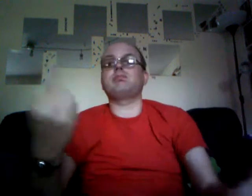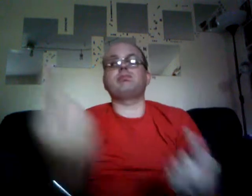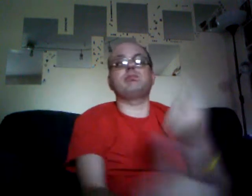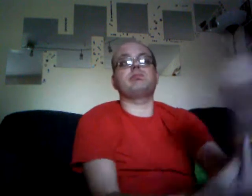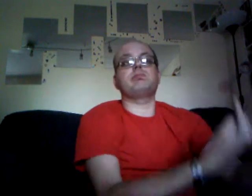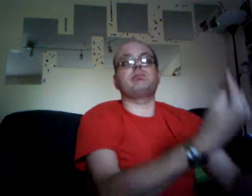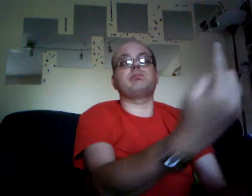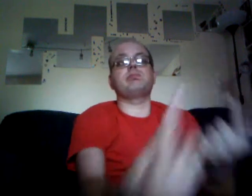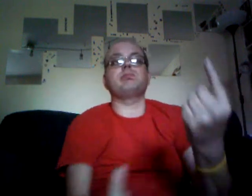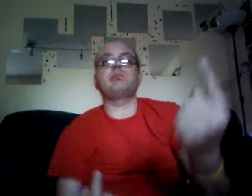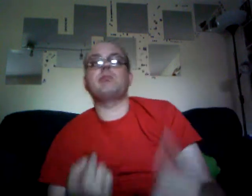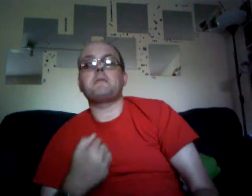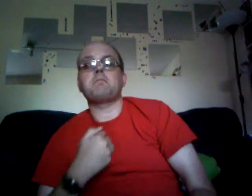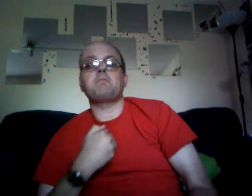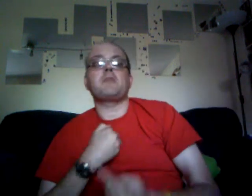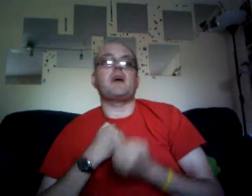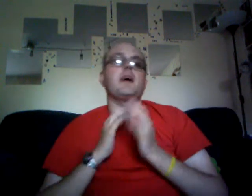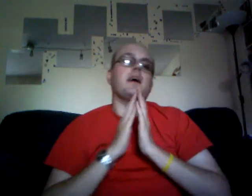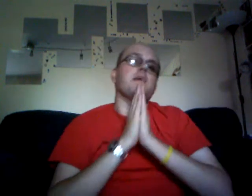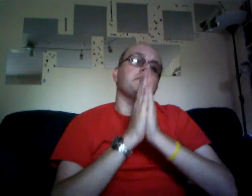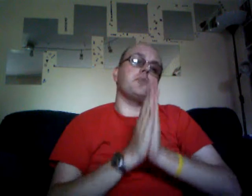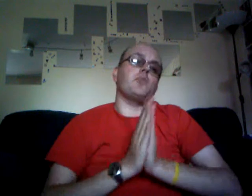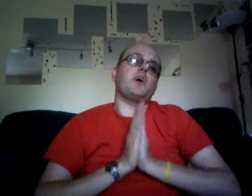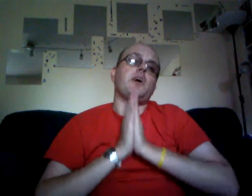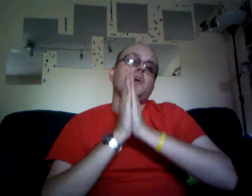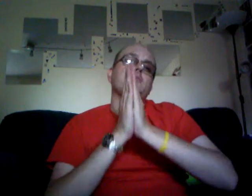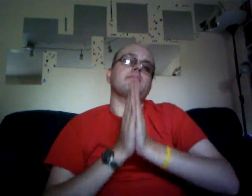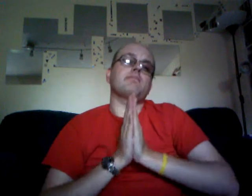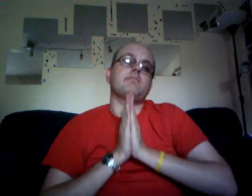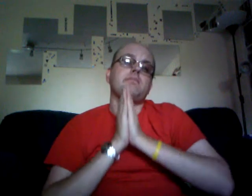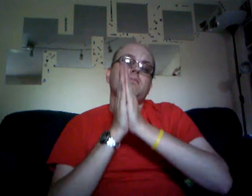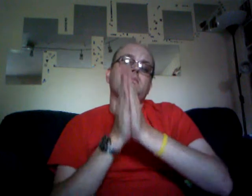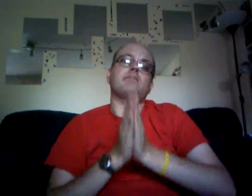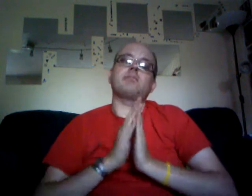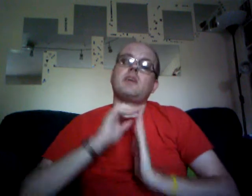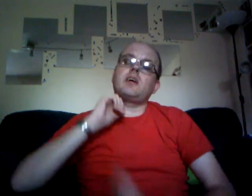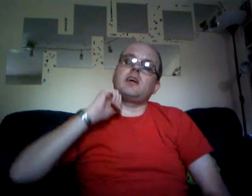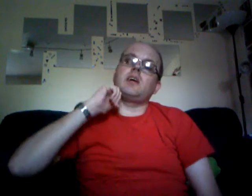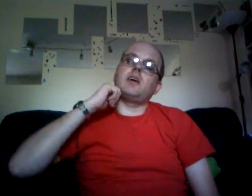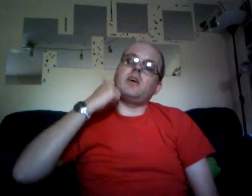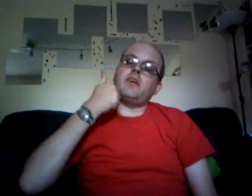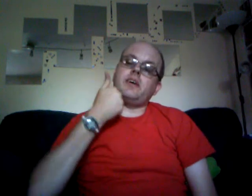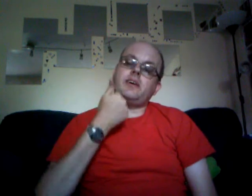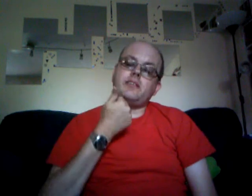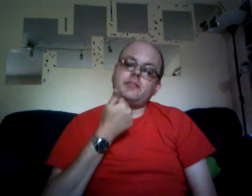hold your people in my heart.